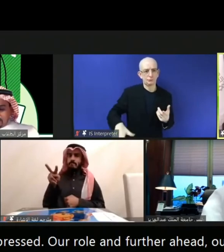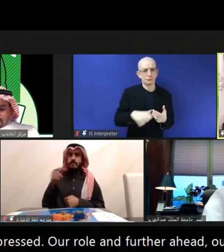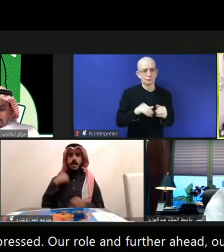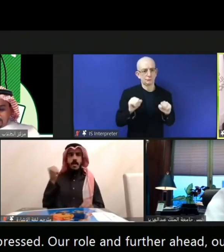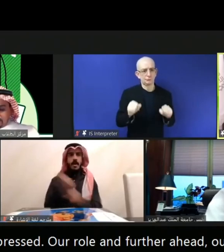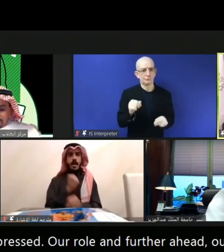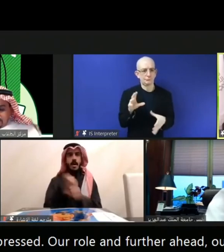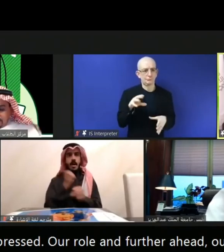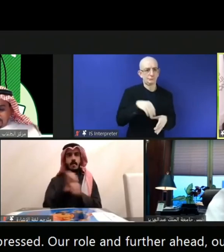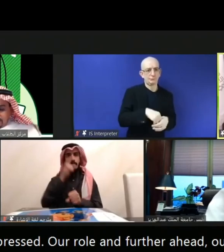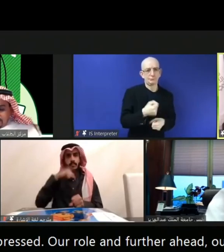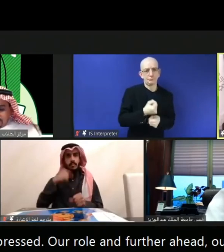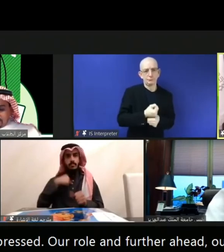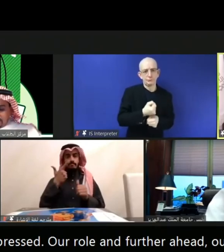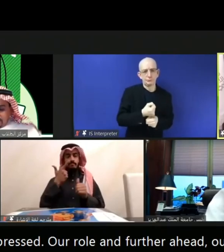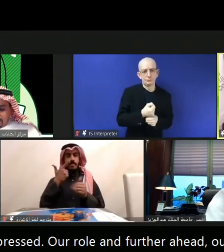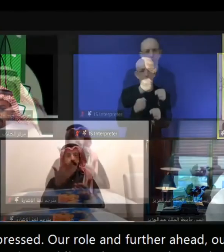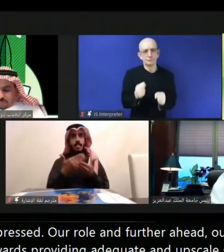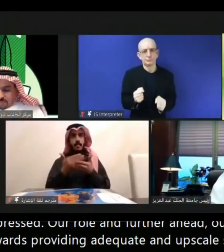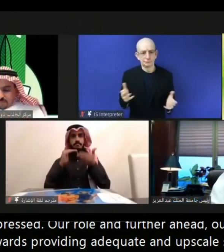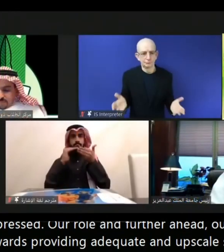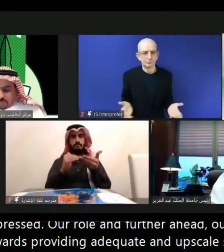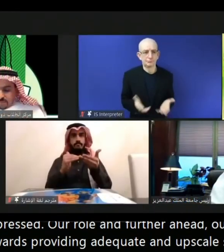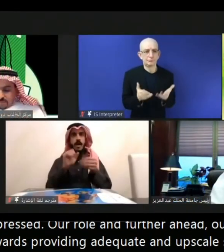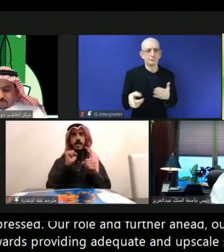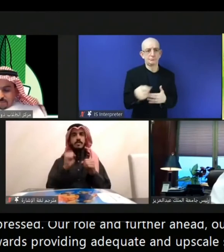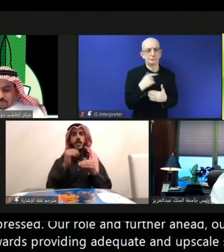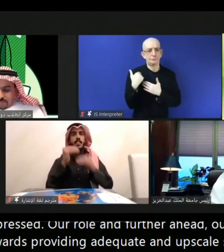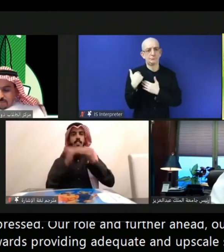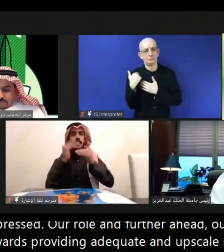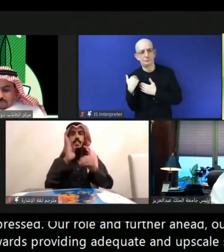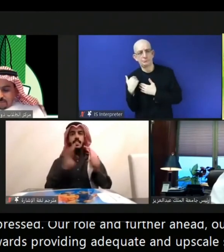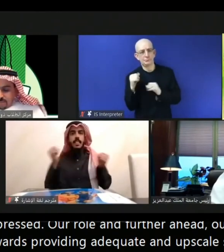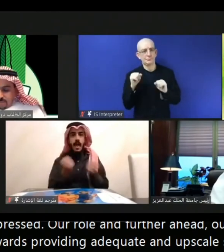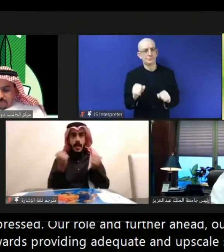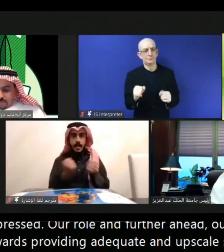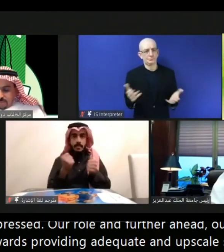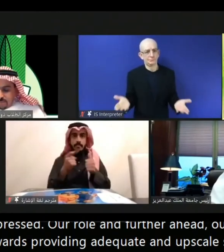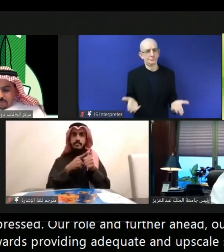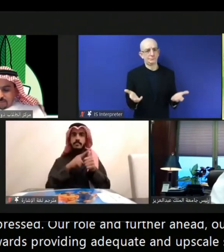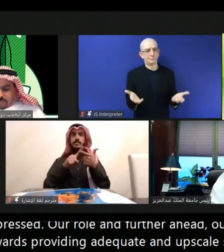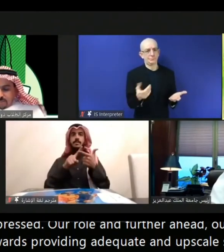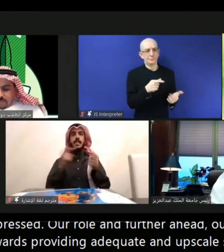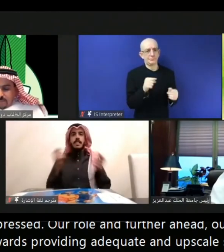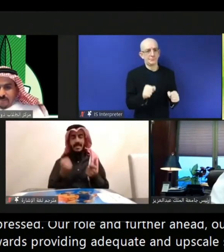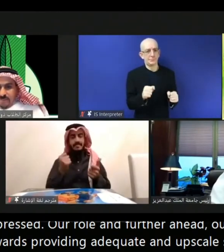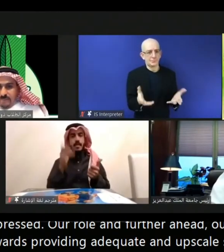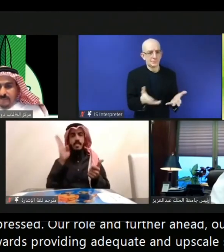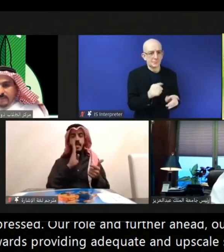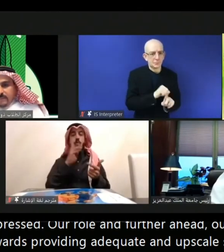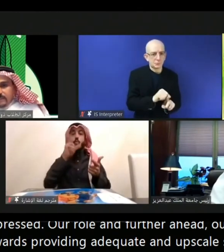and upscale services for rehabilitation, training, and most importantly,